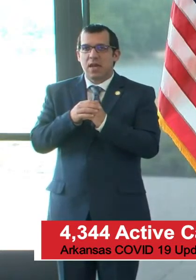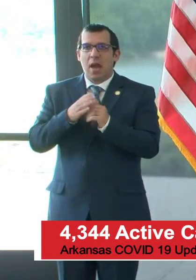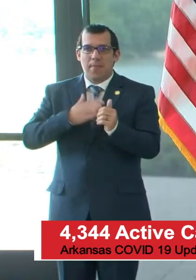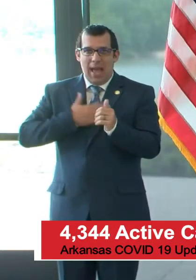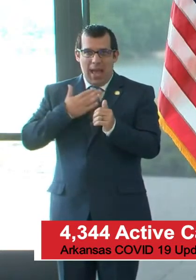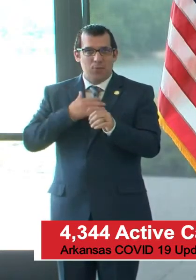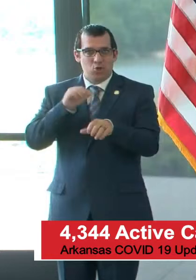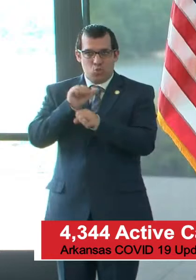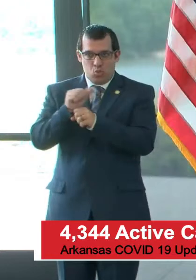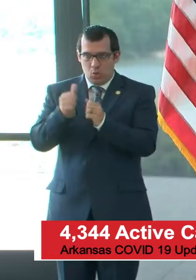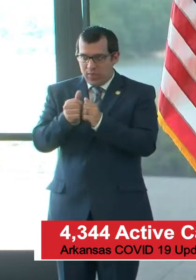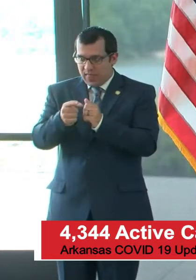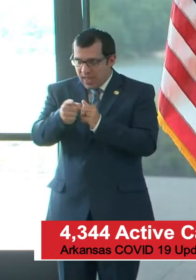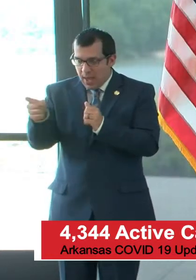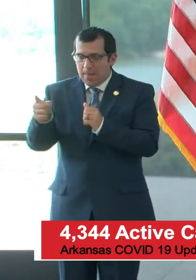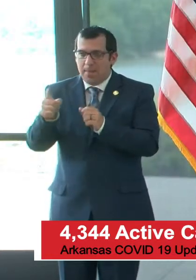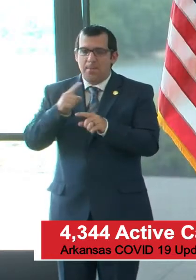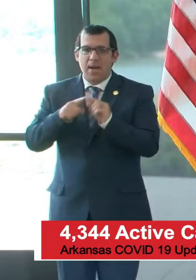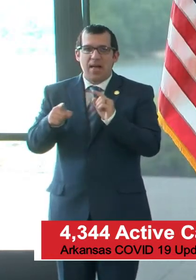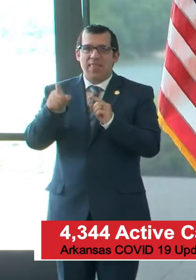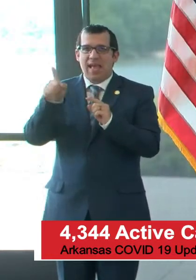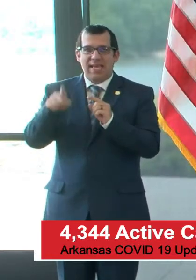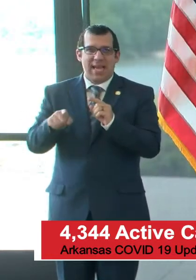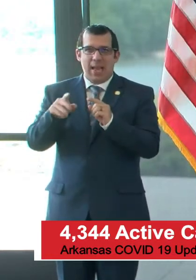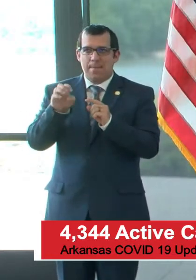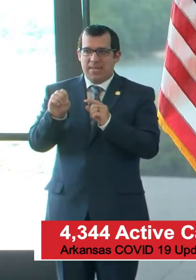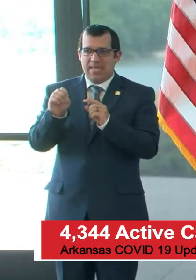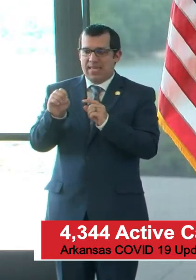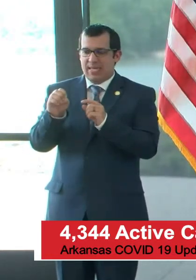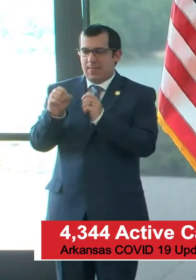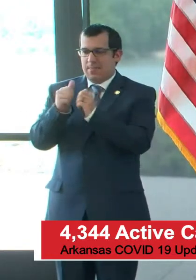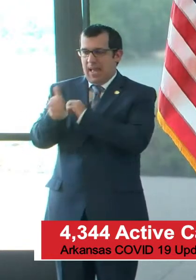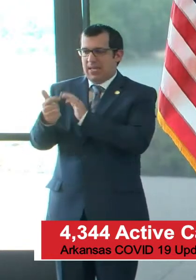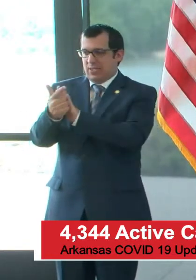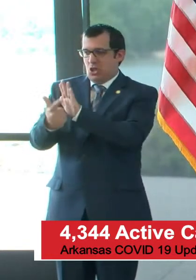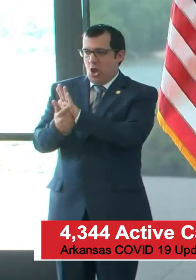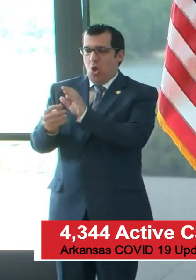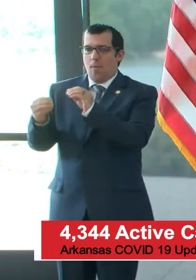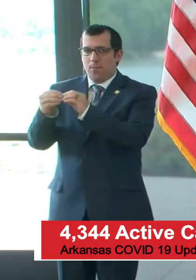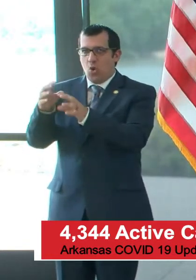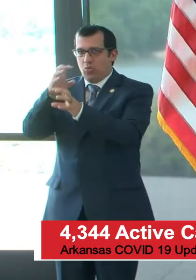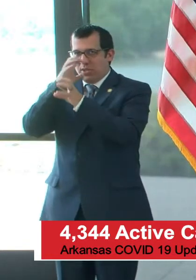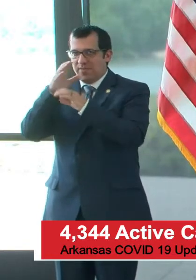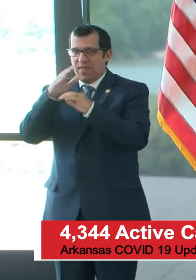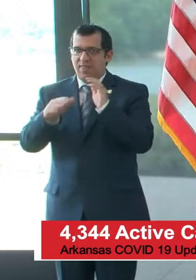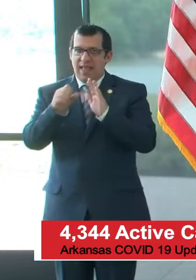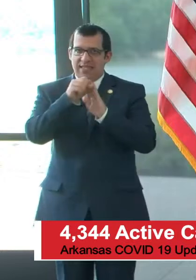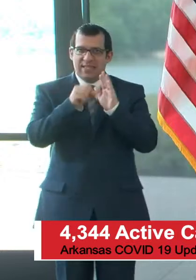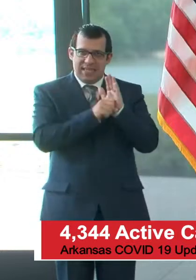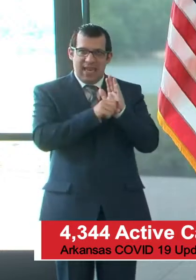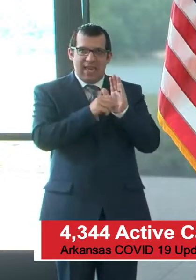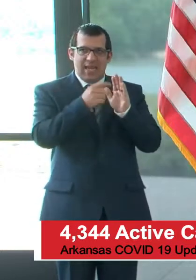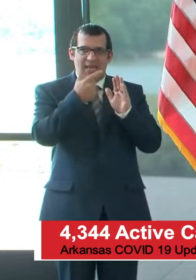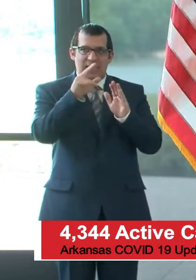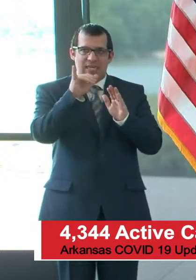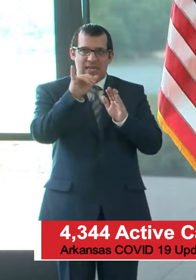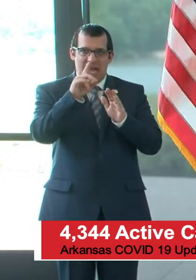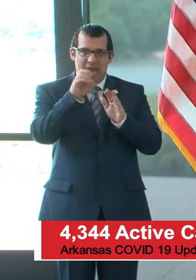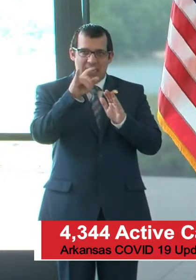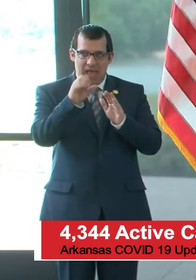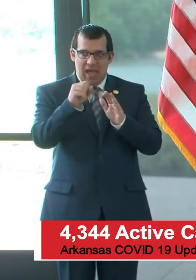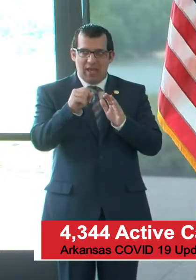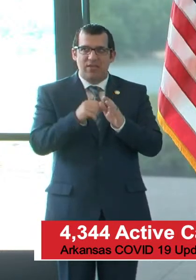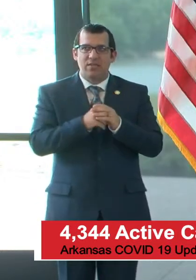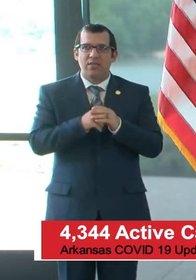I'm happy to work with them, but they can't be passing ordinances that are more restrictive than our state guidelines.